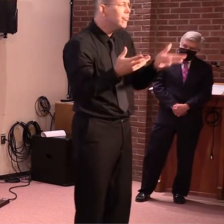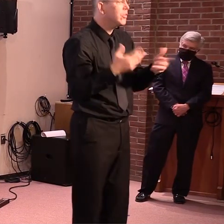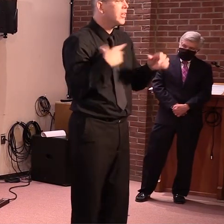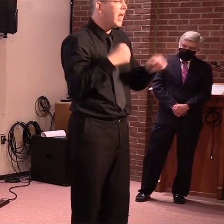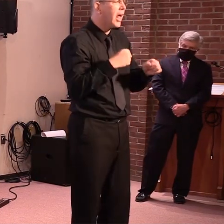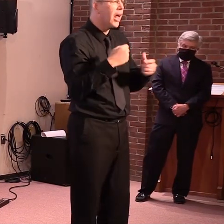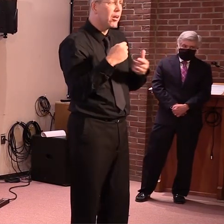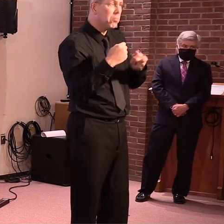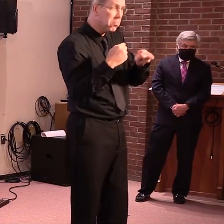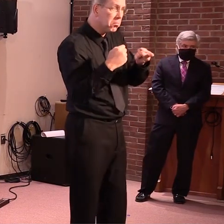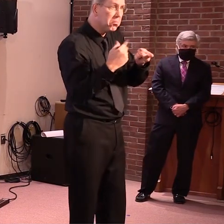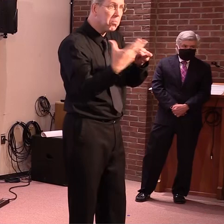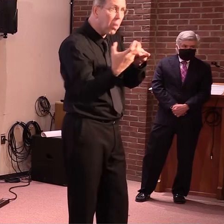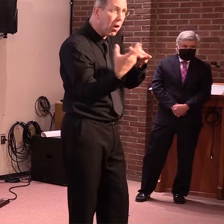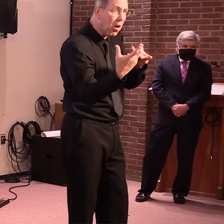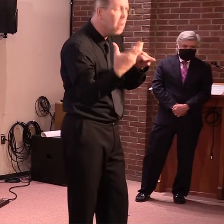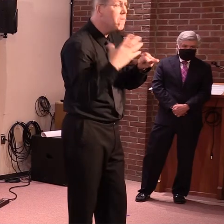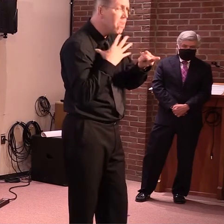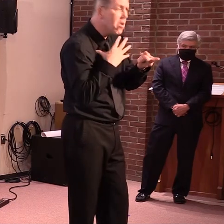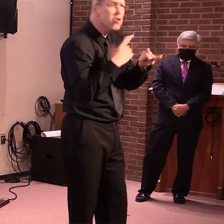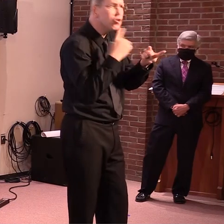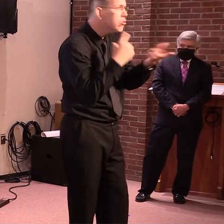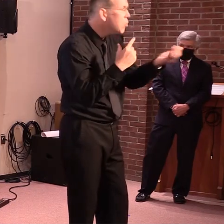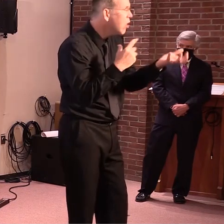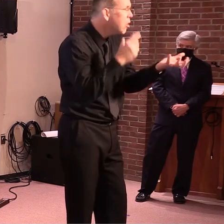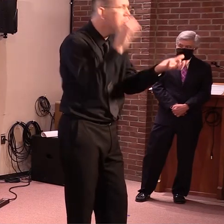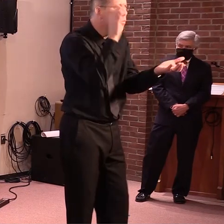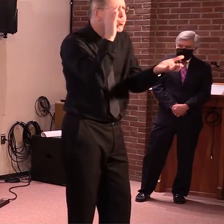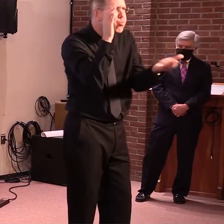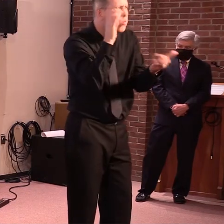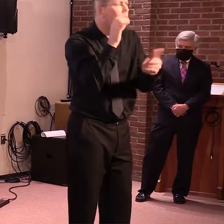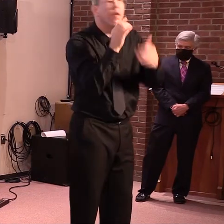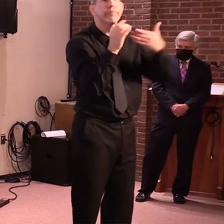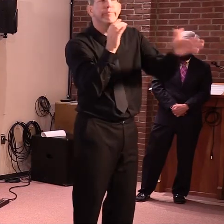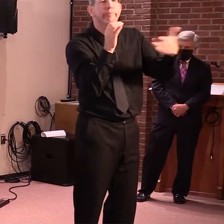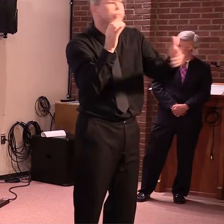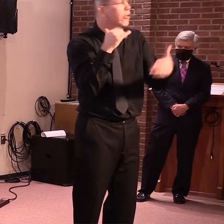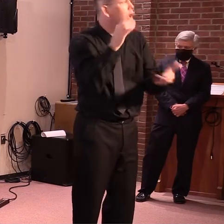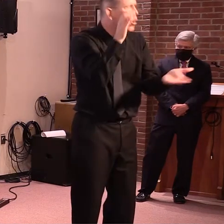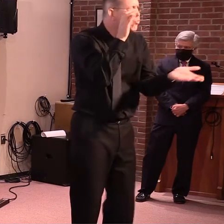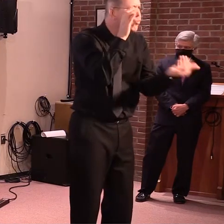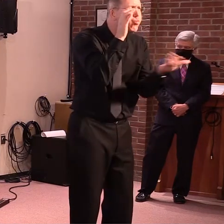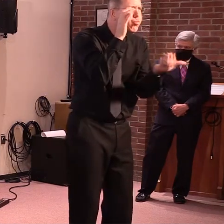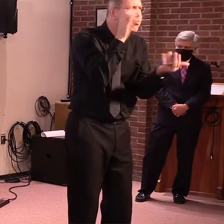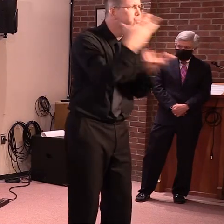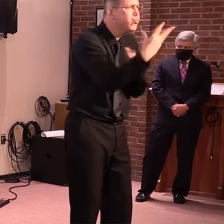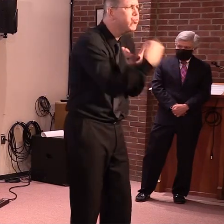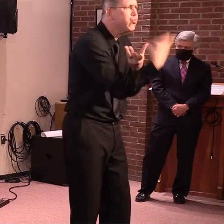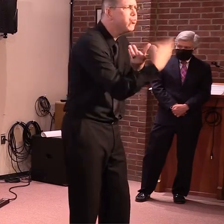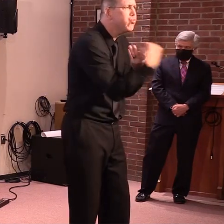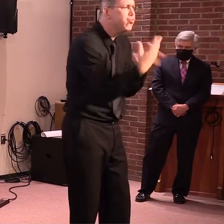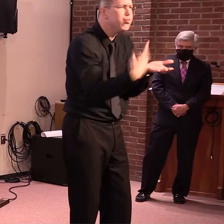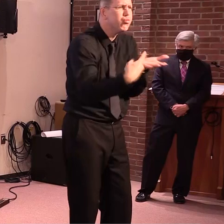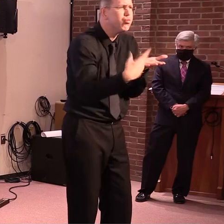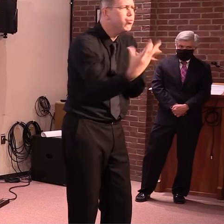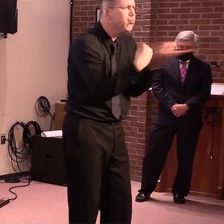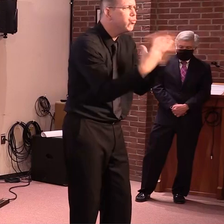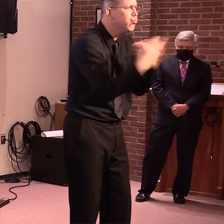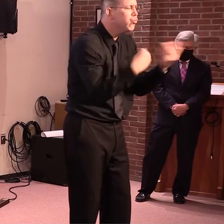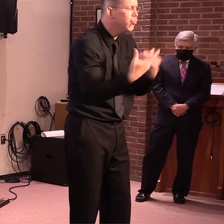together. And Doctor, I guess this latest thing with the World Health Organization, this is kind of